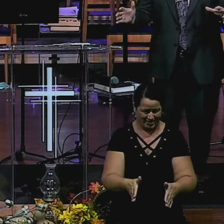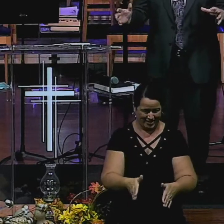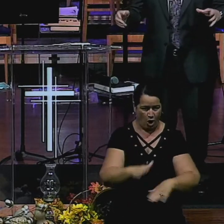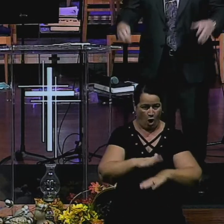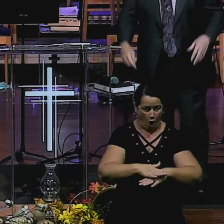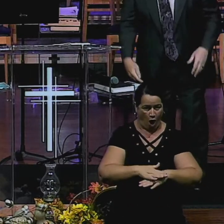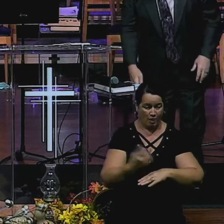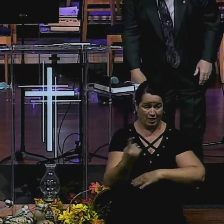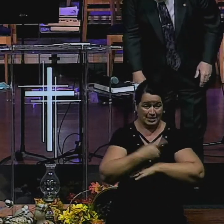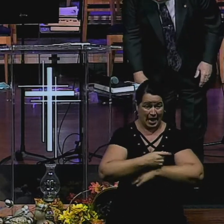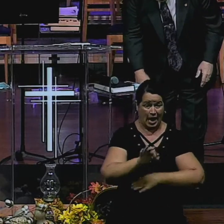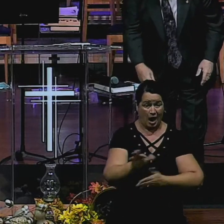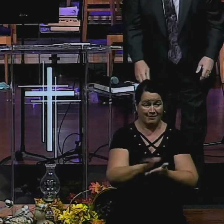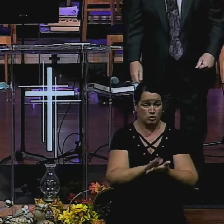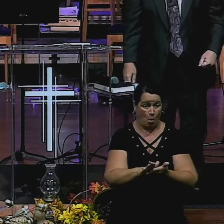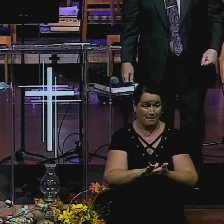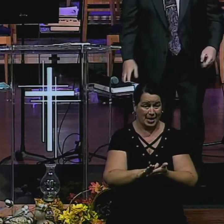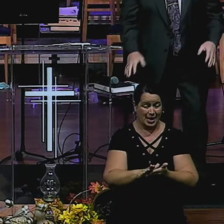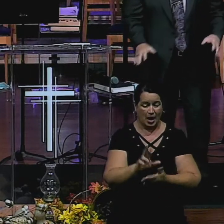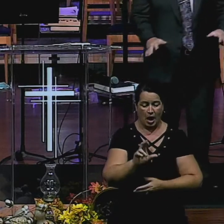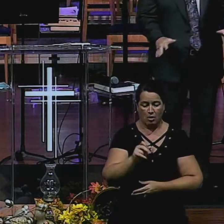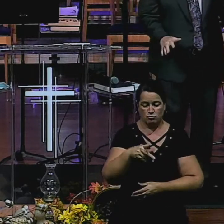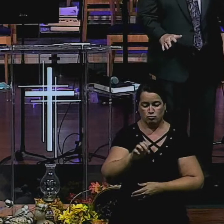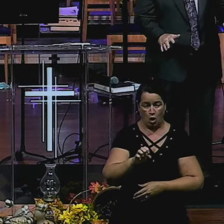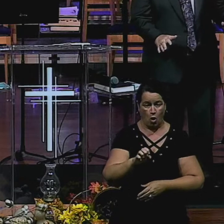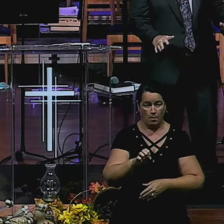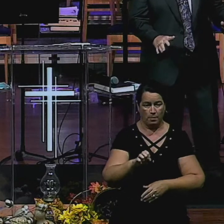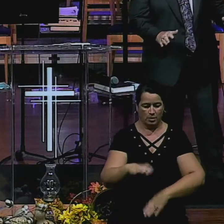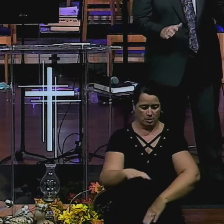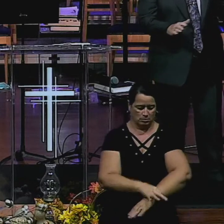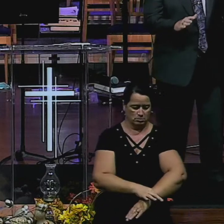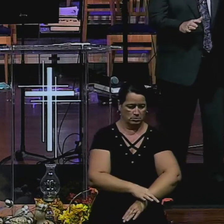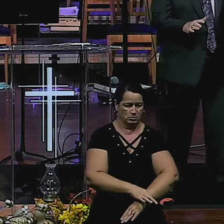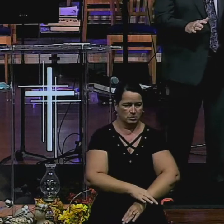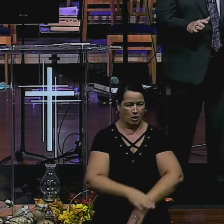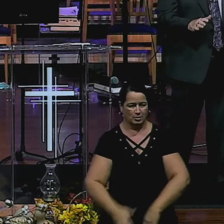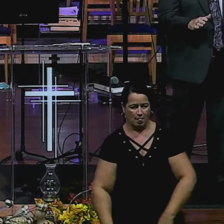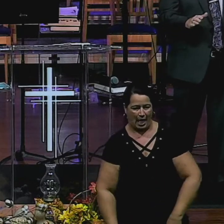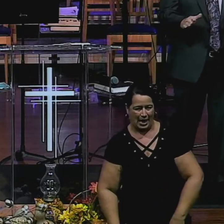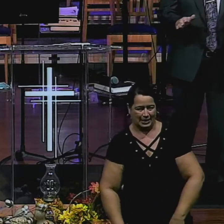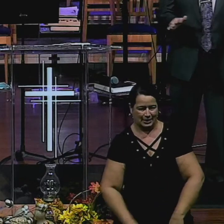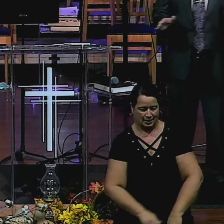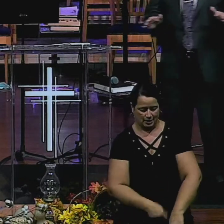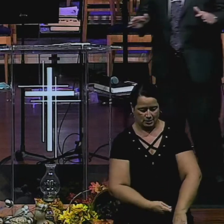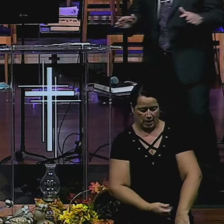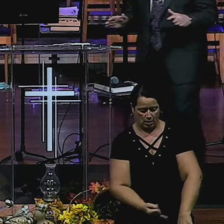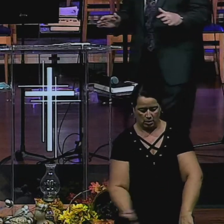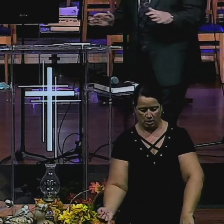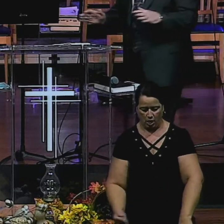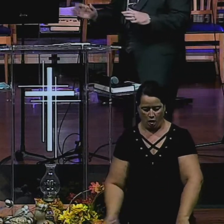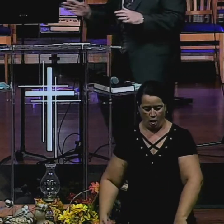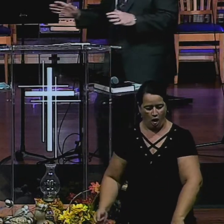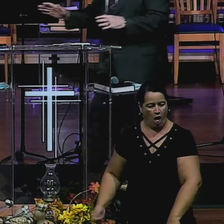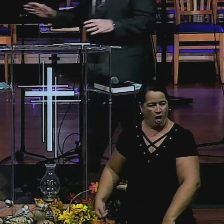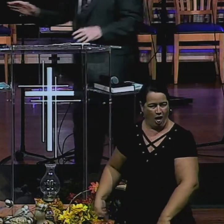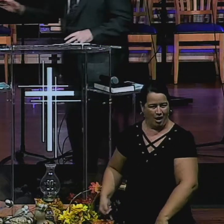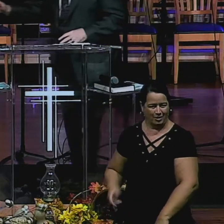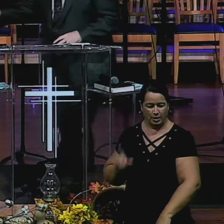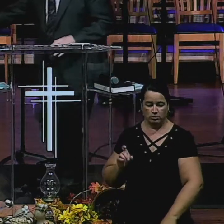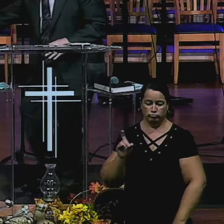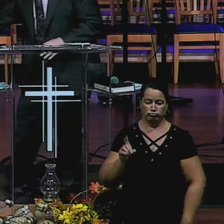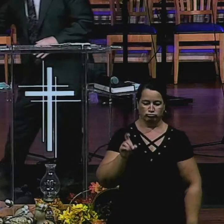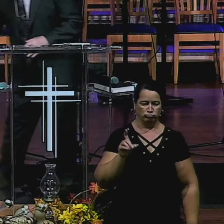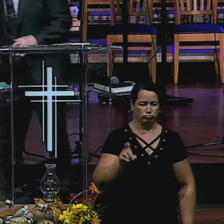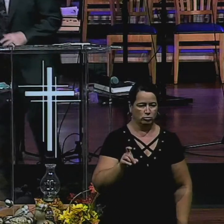Atonement. The high priest, they'd tie a little rope around his leg, because if he did anything wrong, he would be struck dead. Remember the Sunday school lesson, Uzzah, who reached